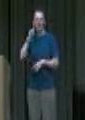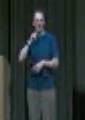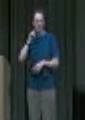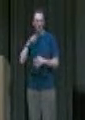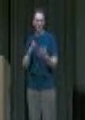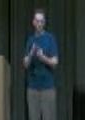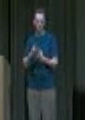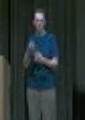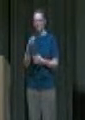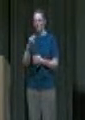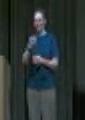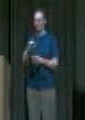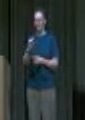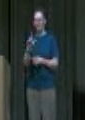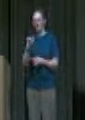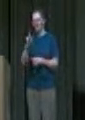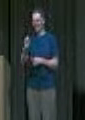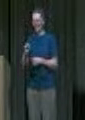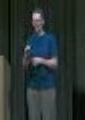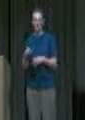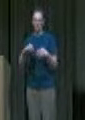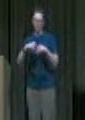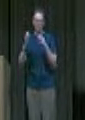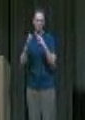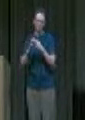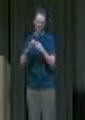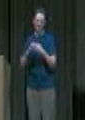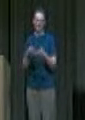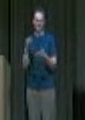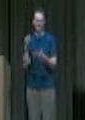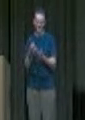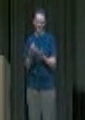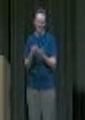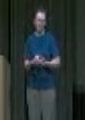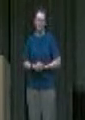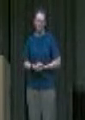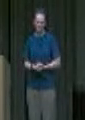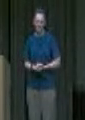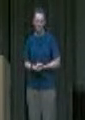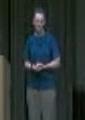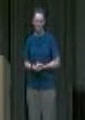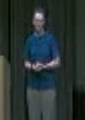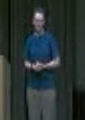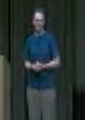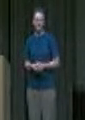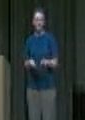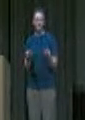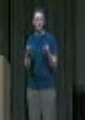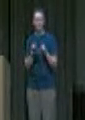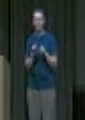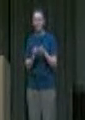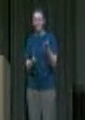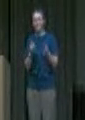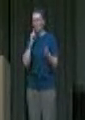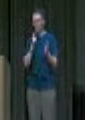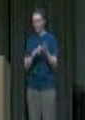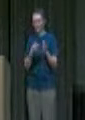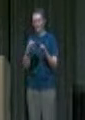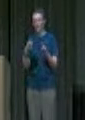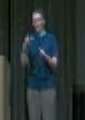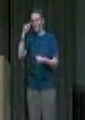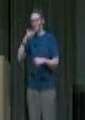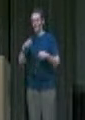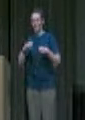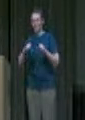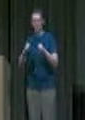Great Lakes Restoration Initiative funding. And also something that you might notice from Front Street